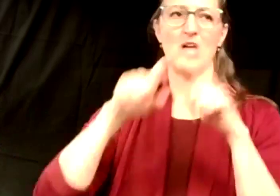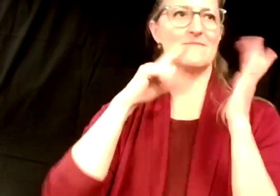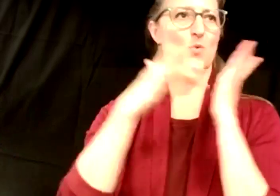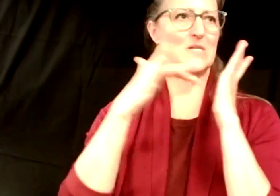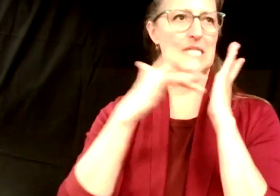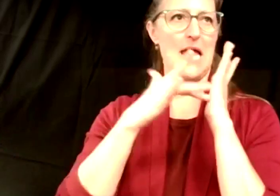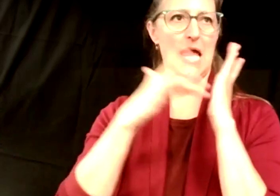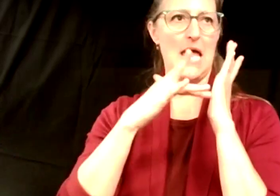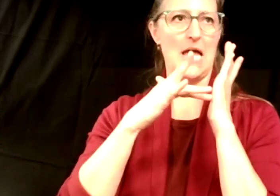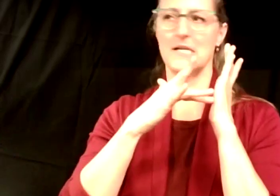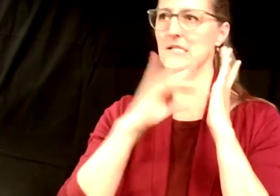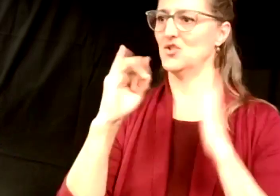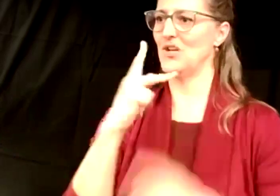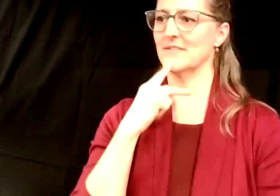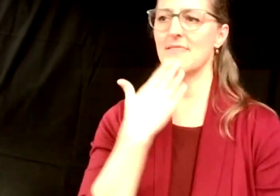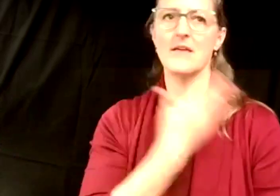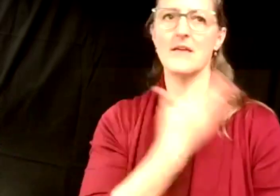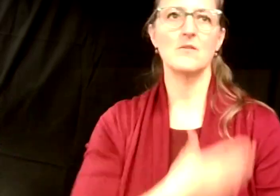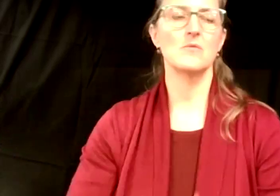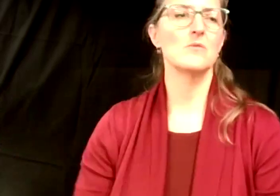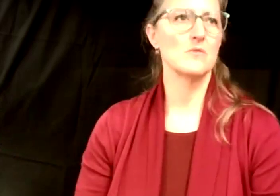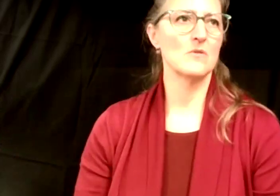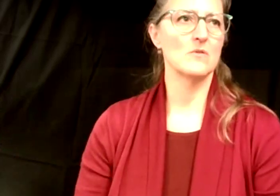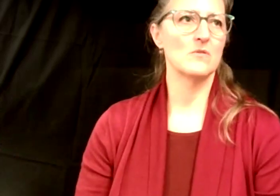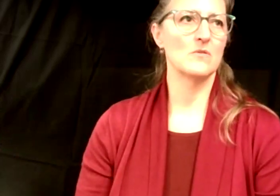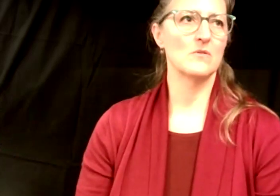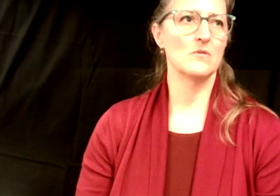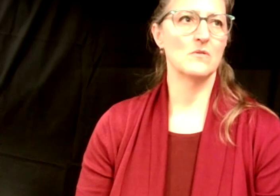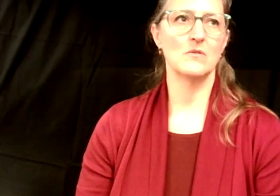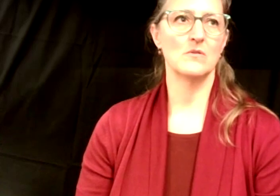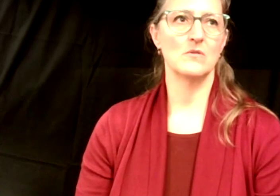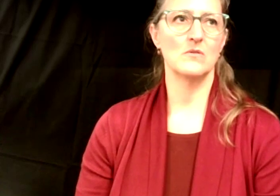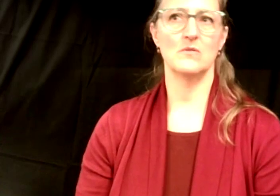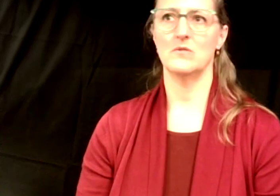Hold on, one moment, we're gonna deal with some tech issues right now, thank you.